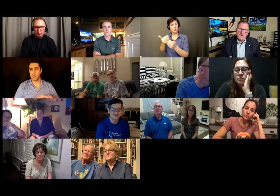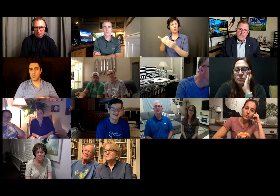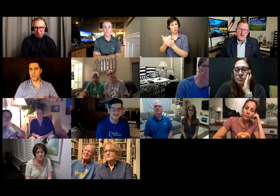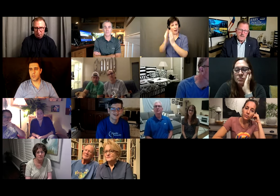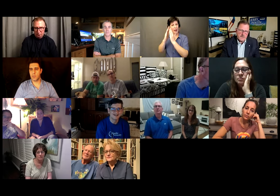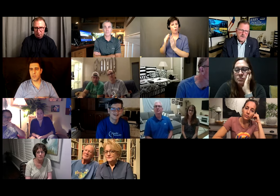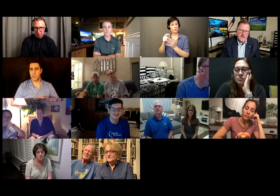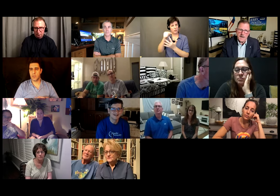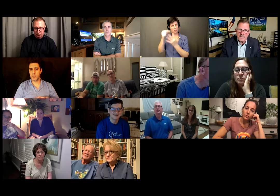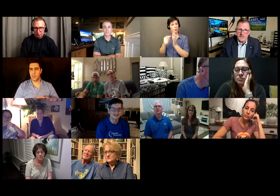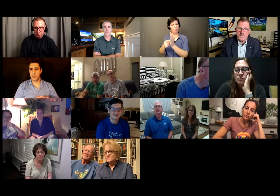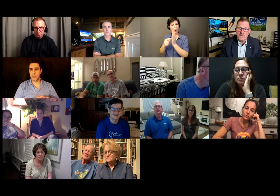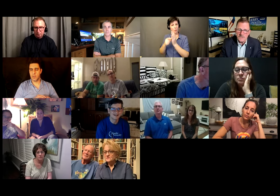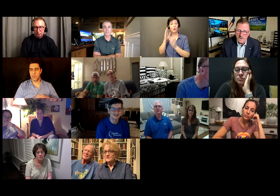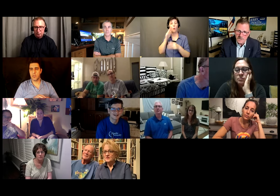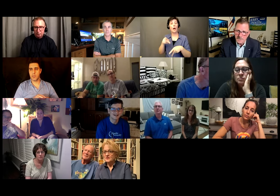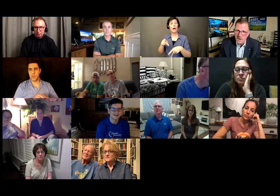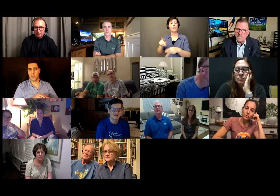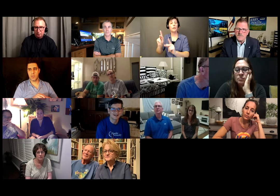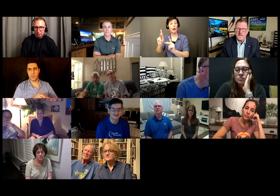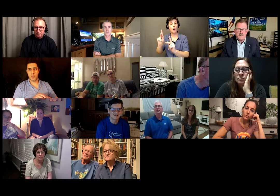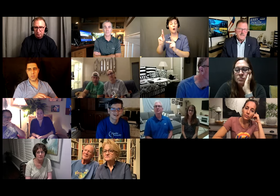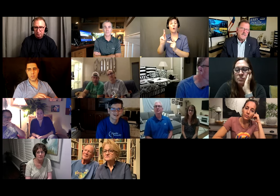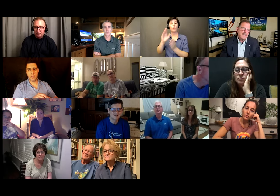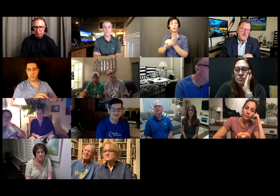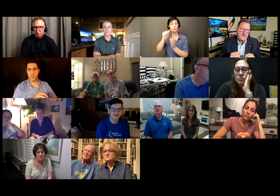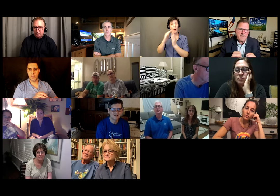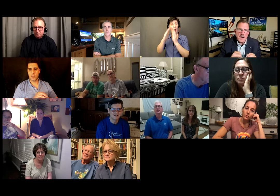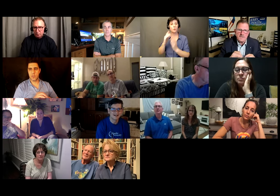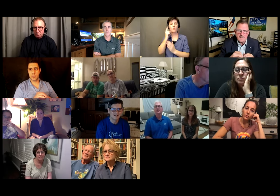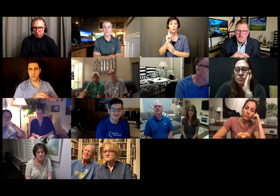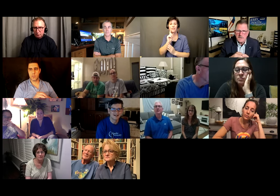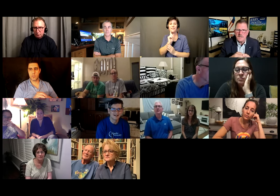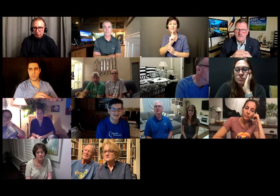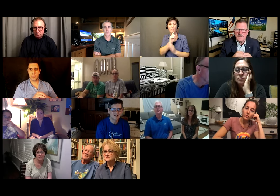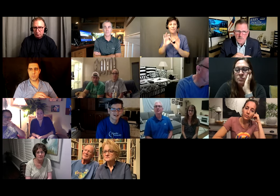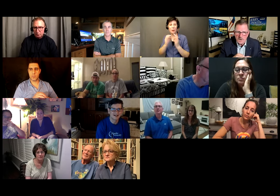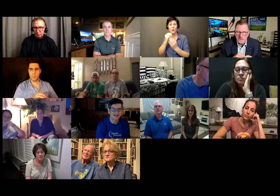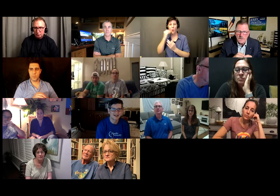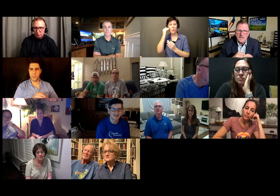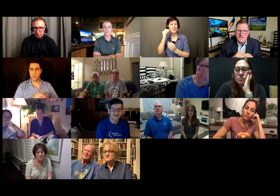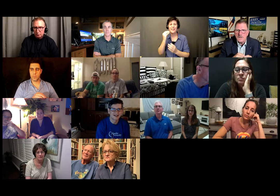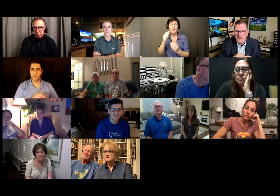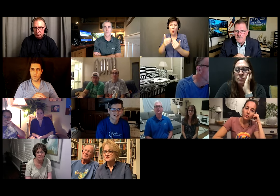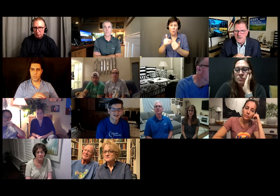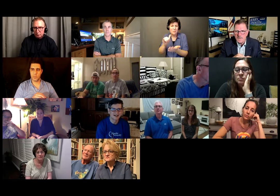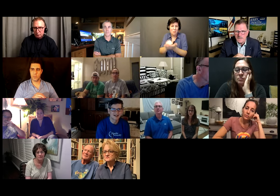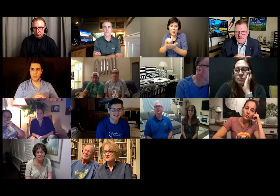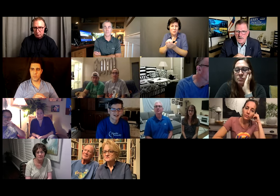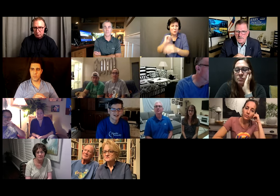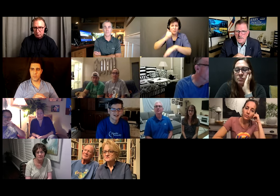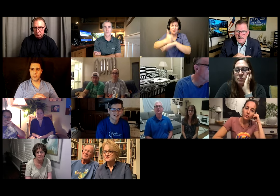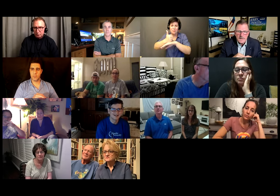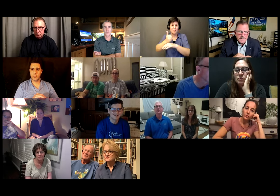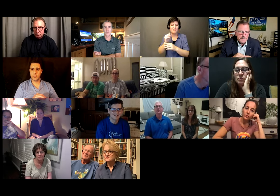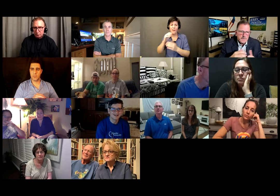allow lower income housing for single family homes because it's nearly impossible to build an affordable single family home in this